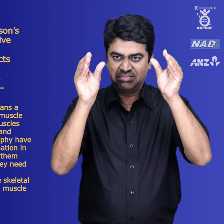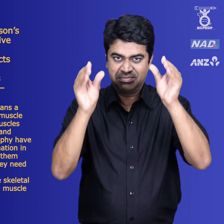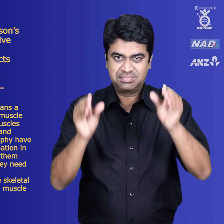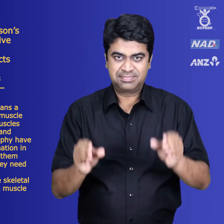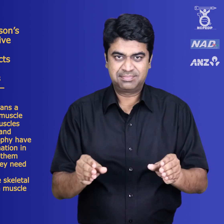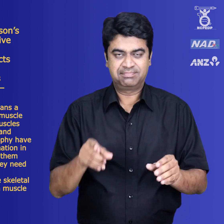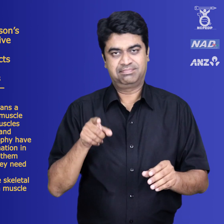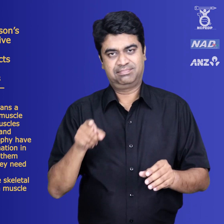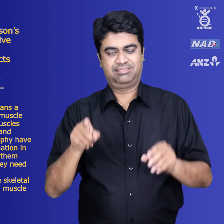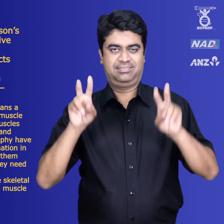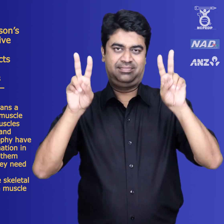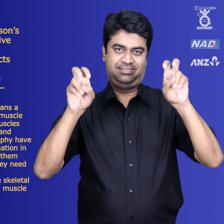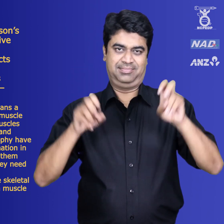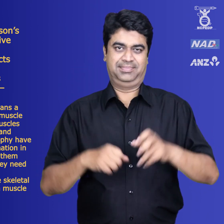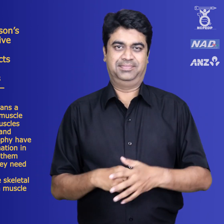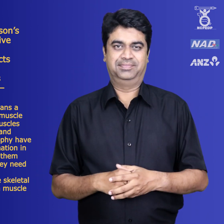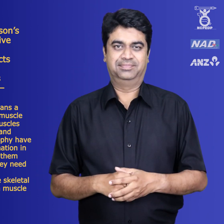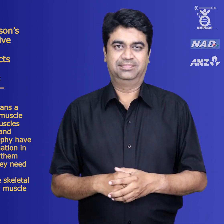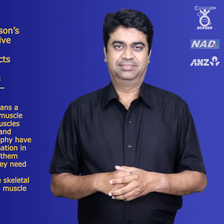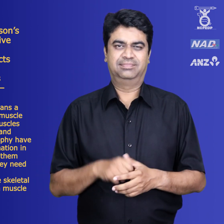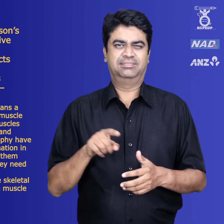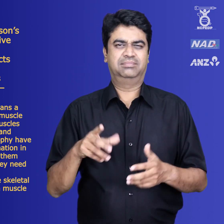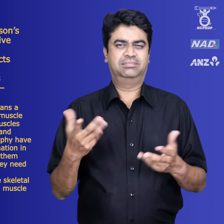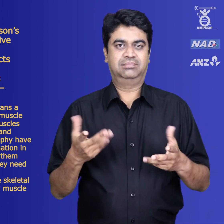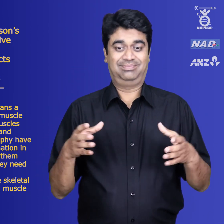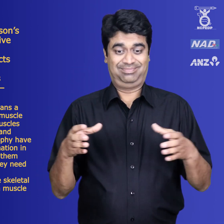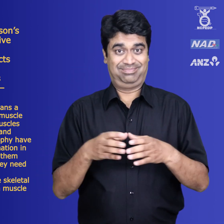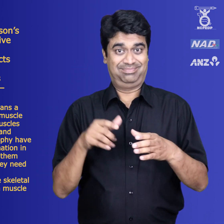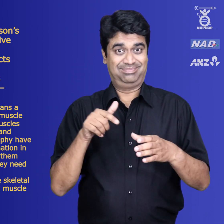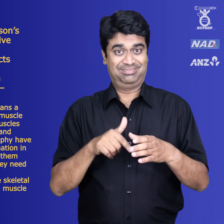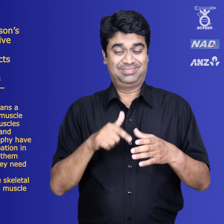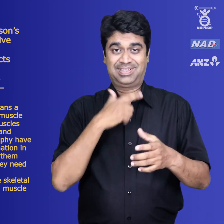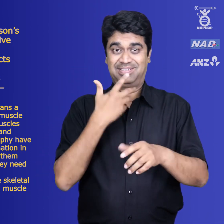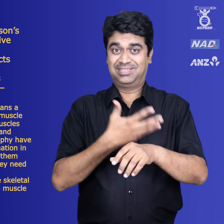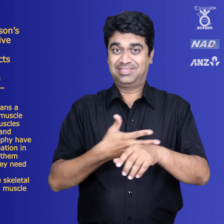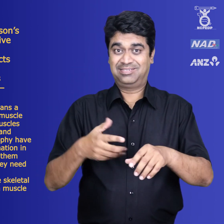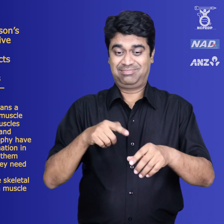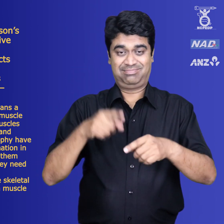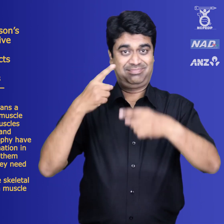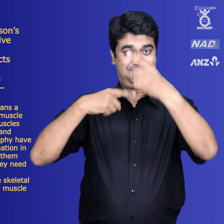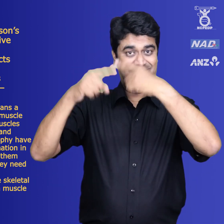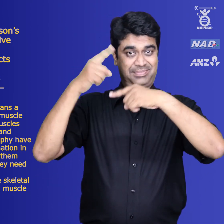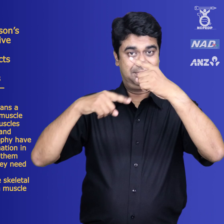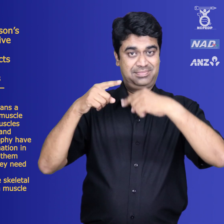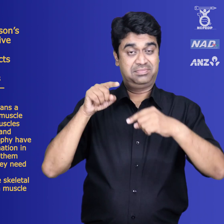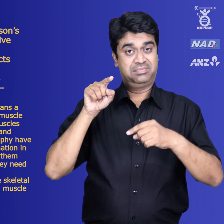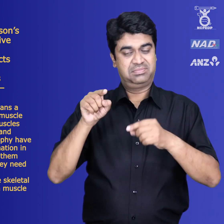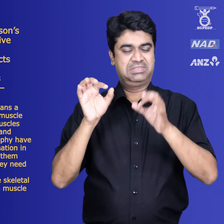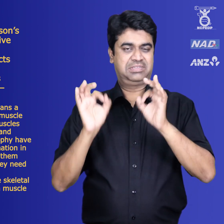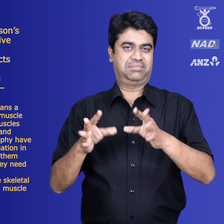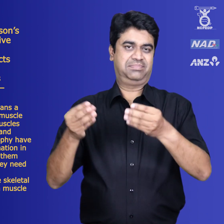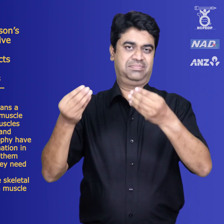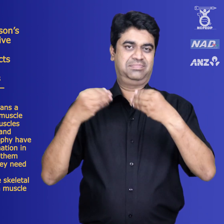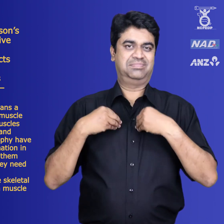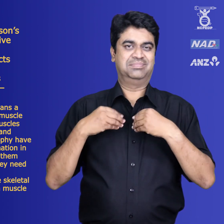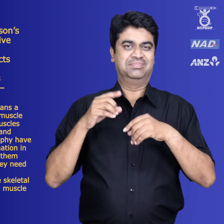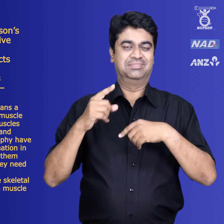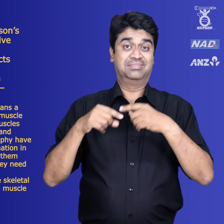means a group of hereditary genetic muscle disease that weakens the muscles that move the